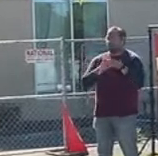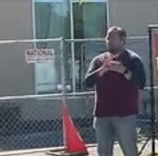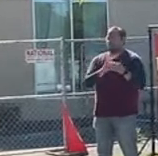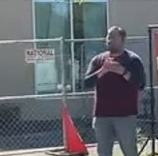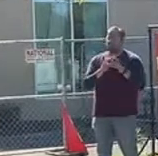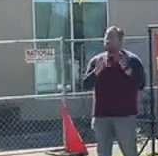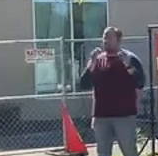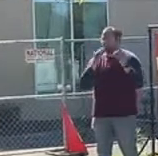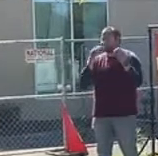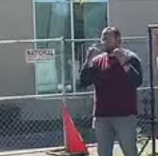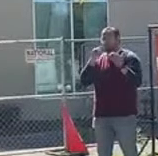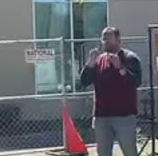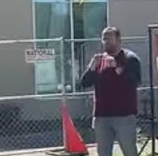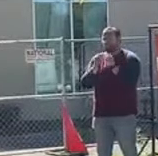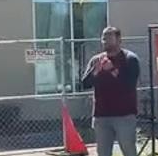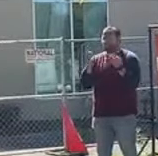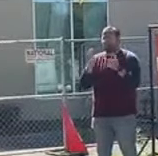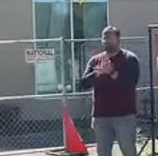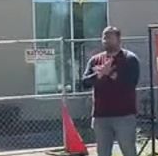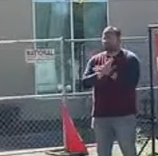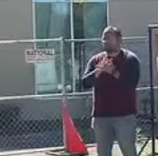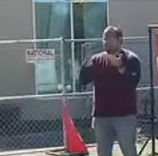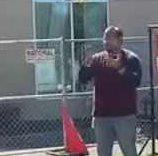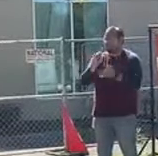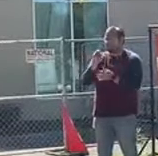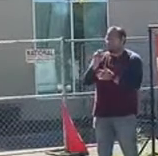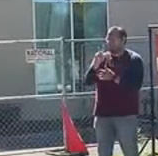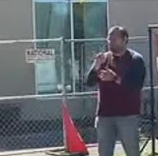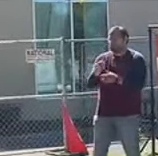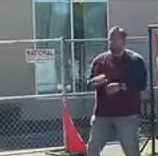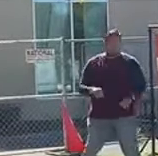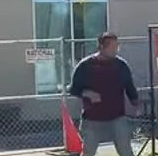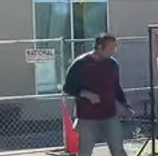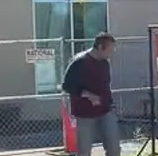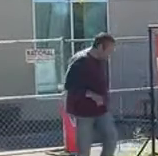at the school, and with that, I'll introduce David.